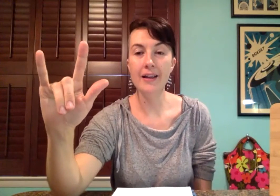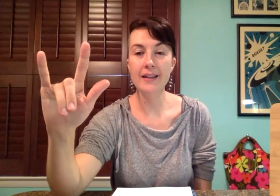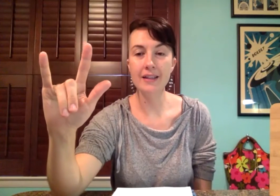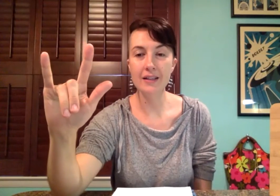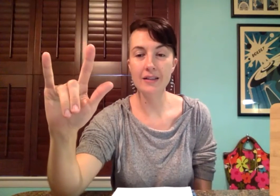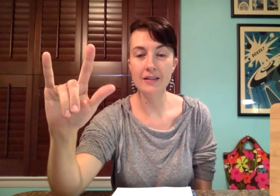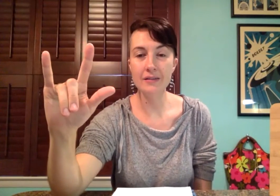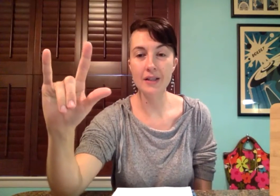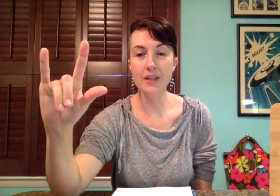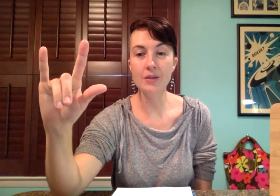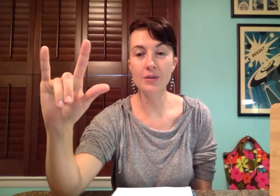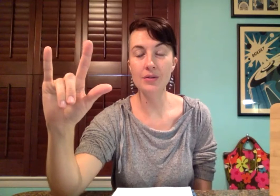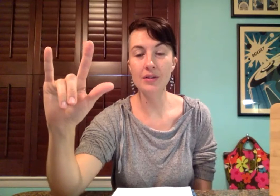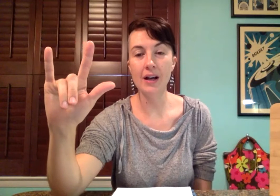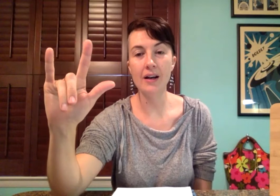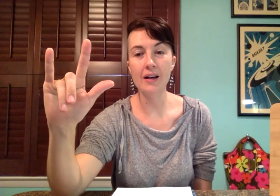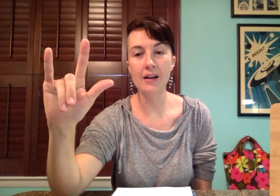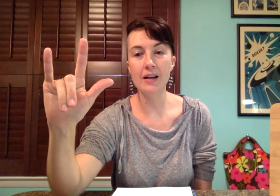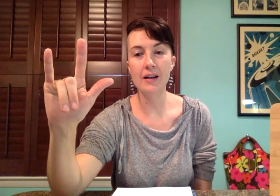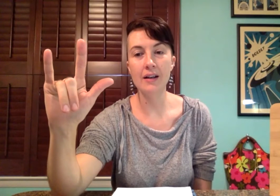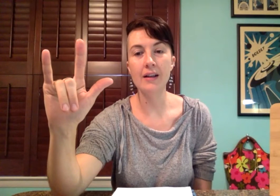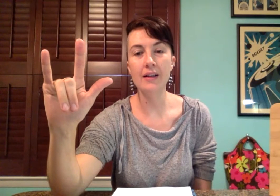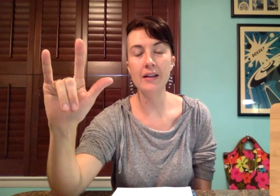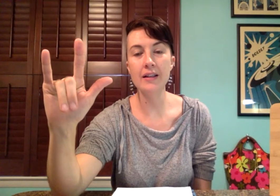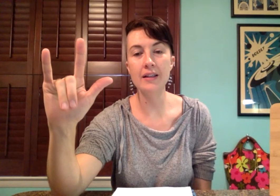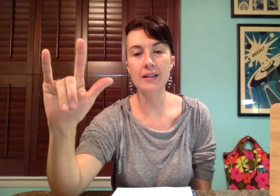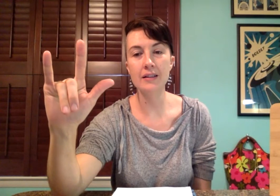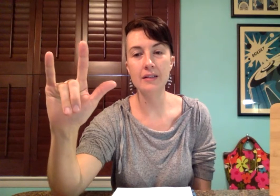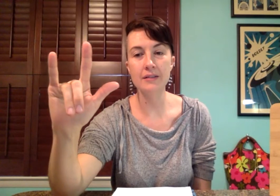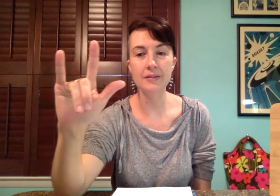I love you, I love you,